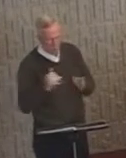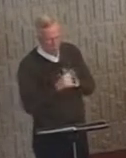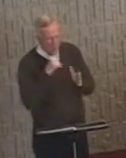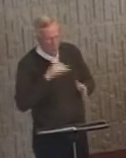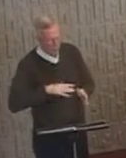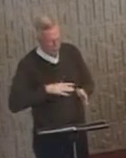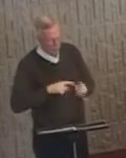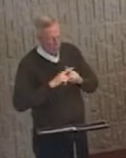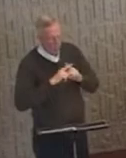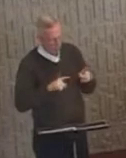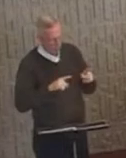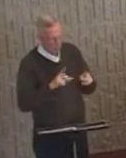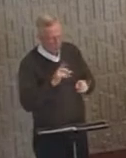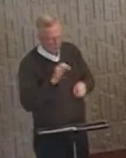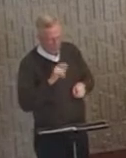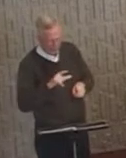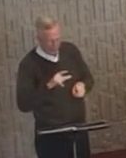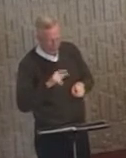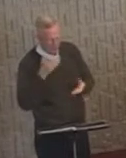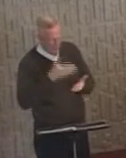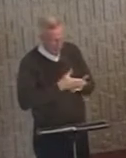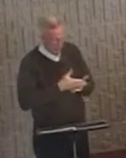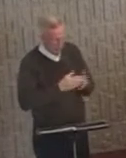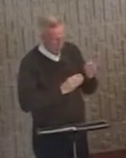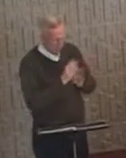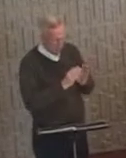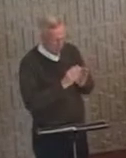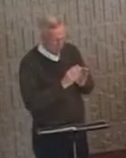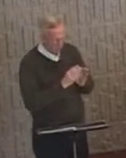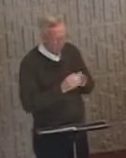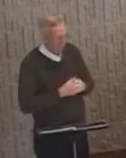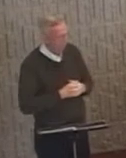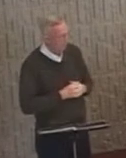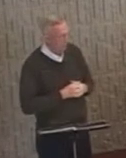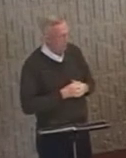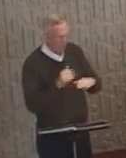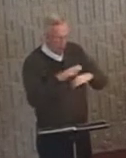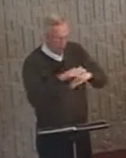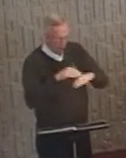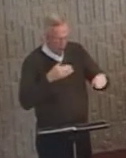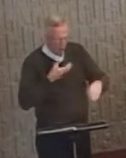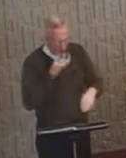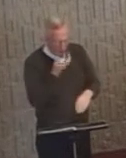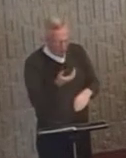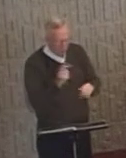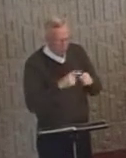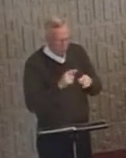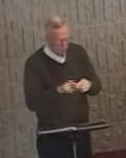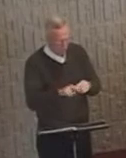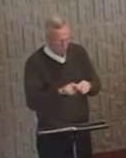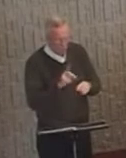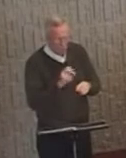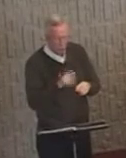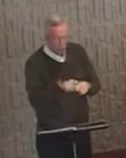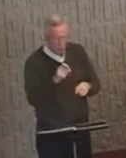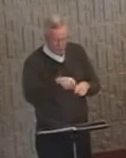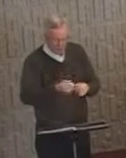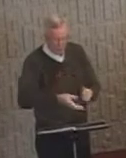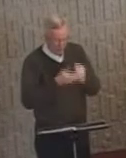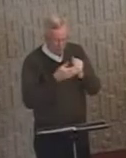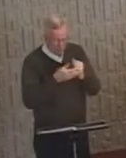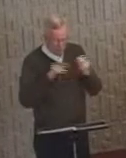stop. He stops. He calls to her, "Do you need help?"